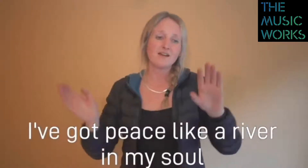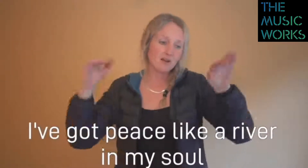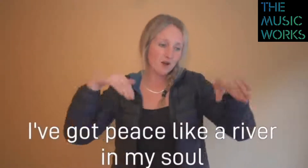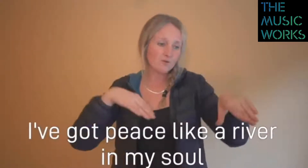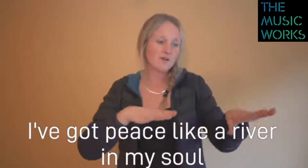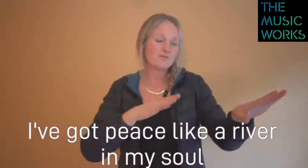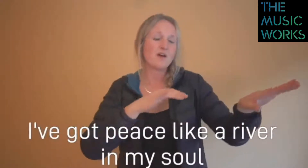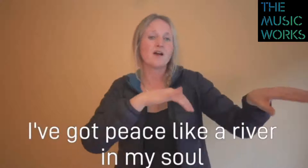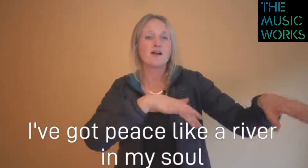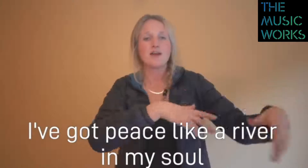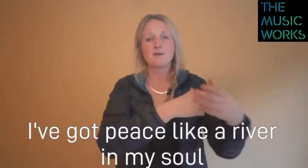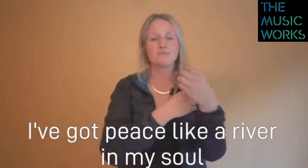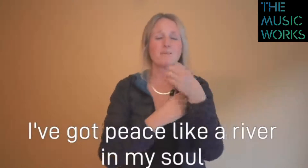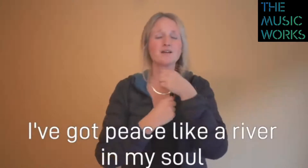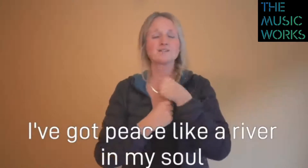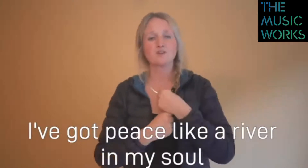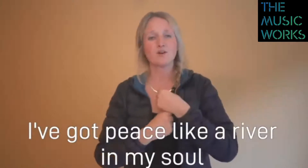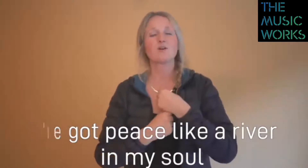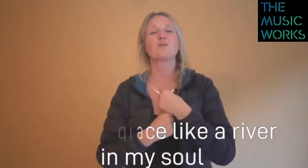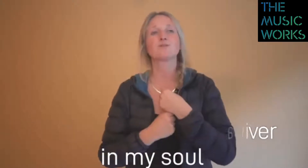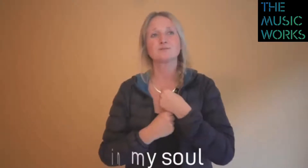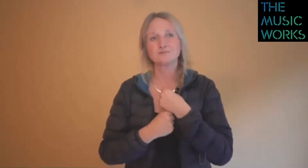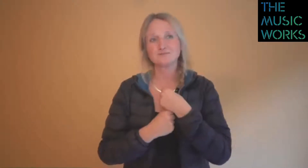a river in my soul.